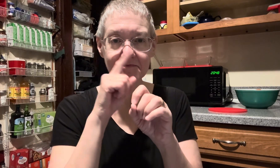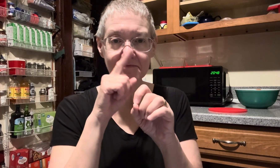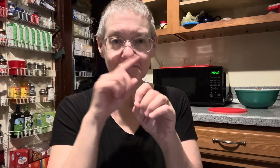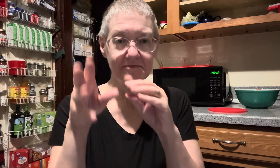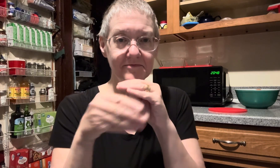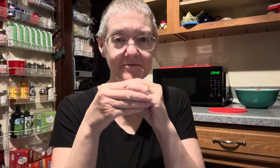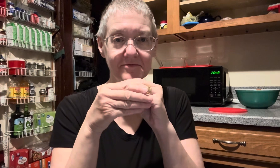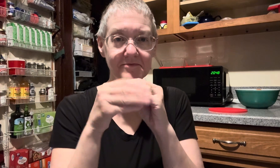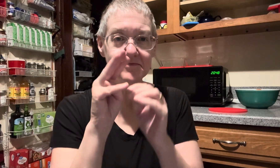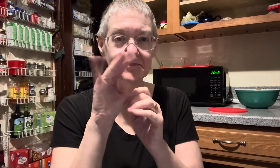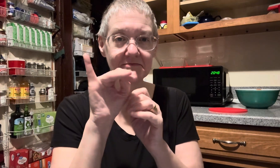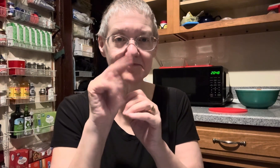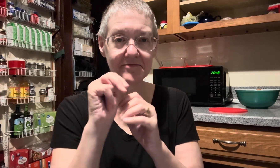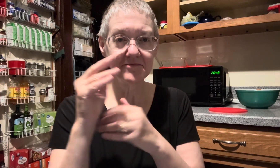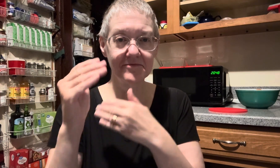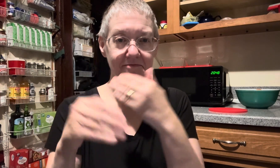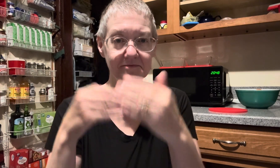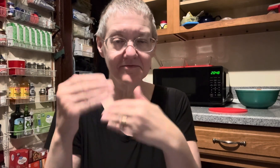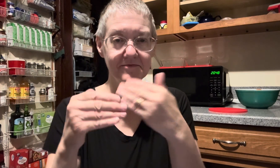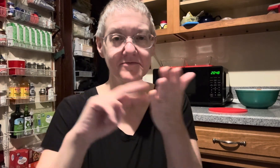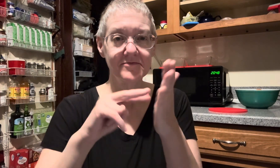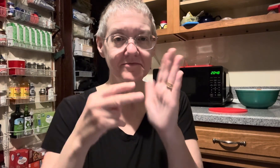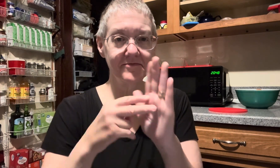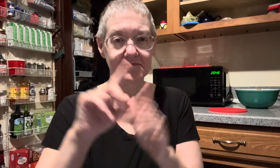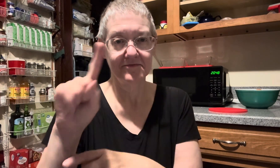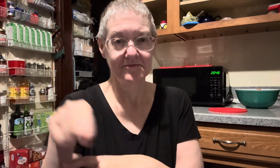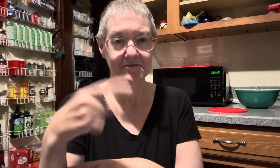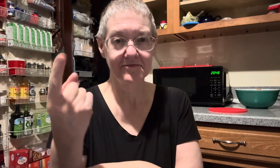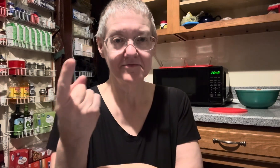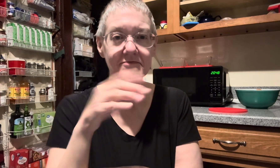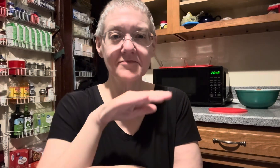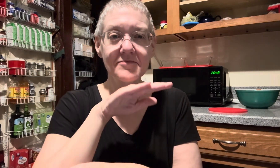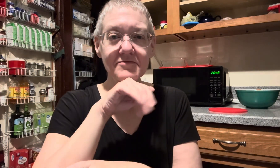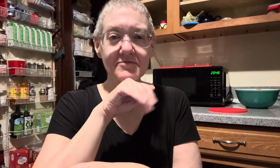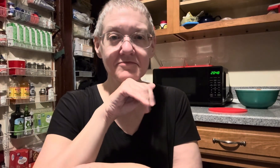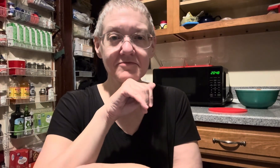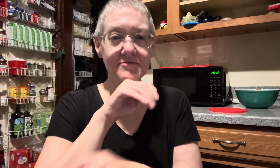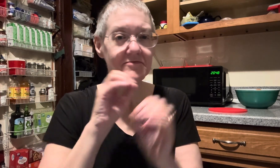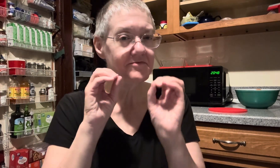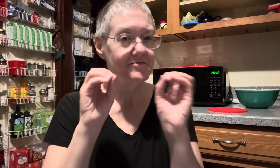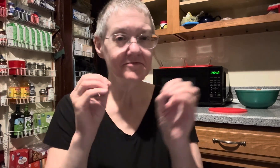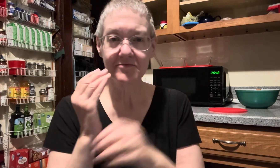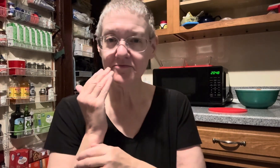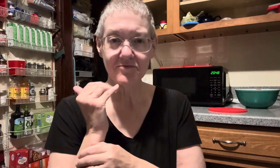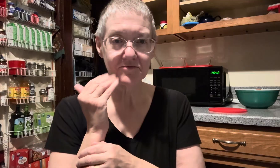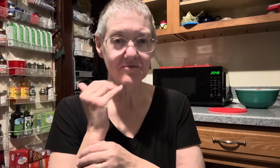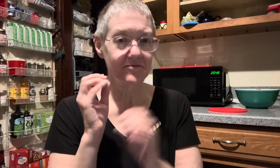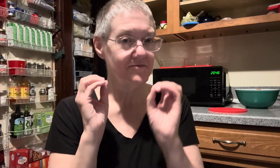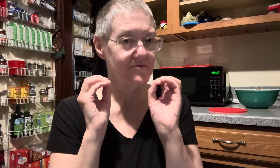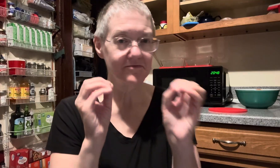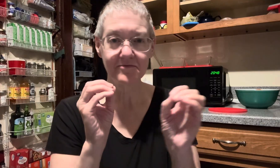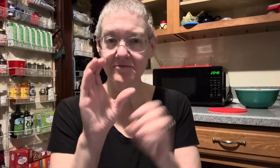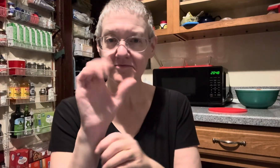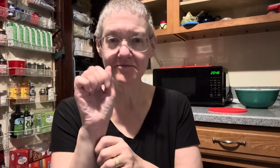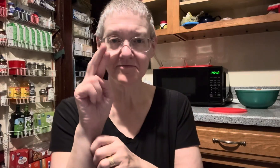But this one does say no added artificial ingredients, minimally processed. This is only pork. There's no sugar